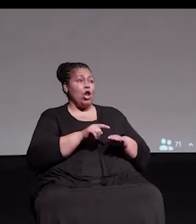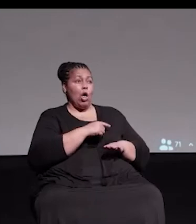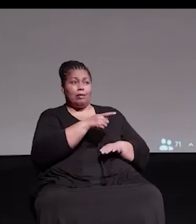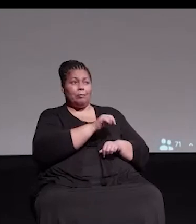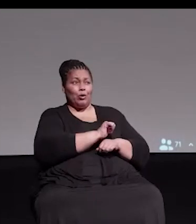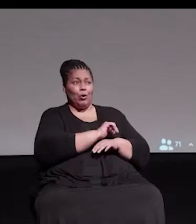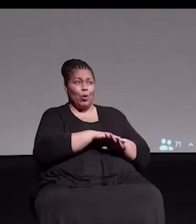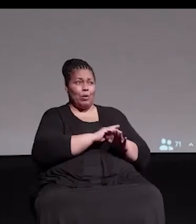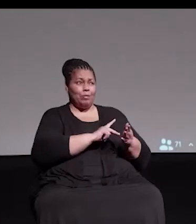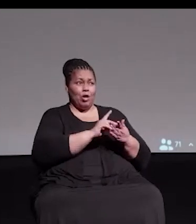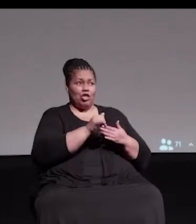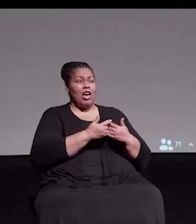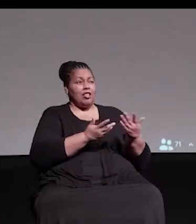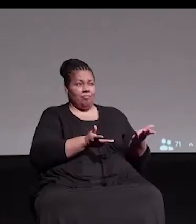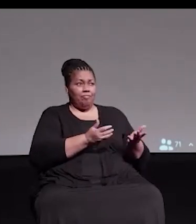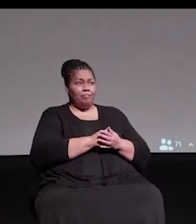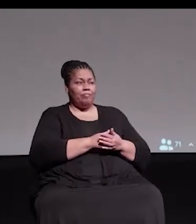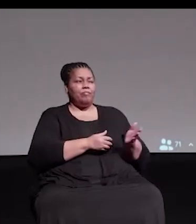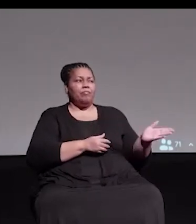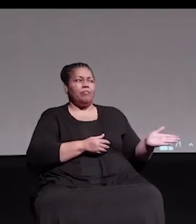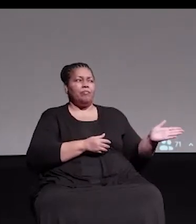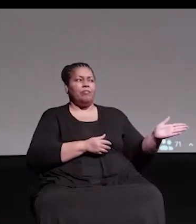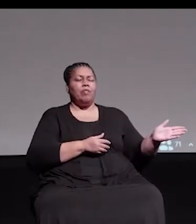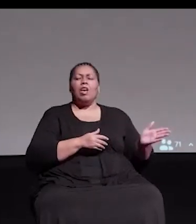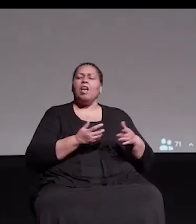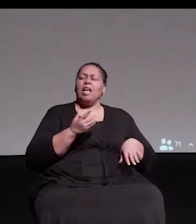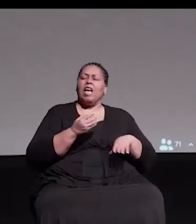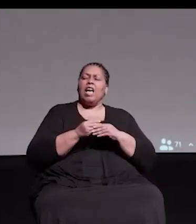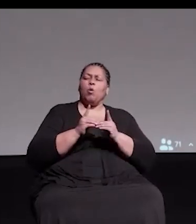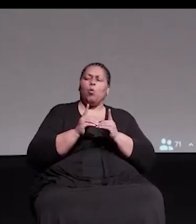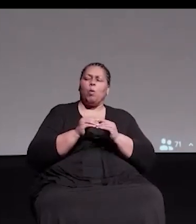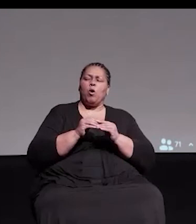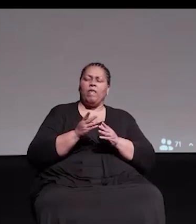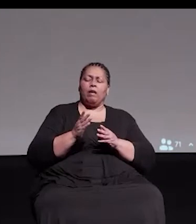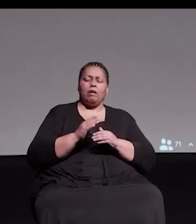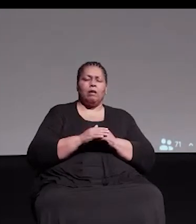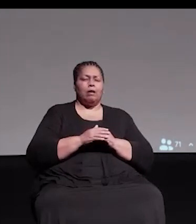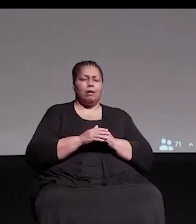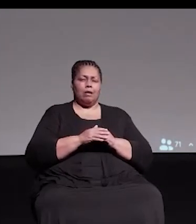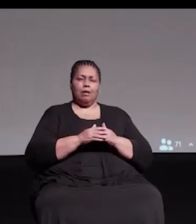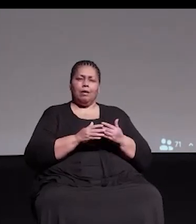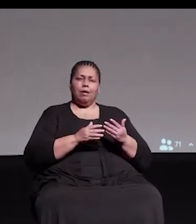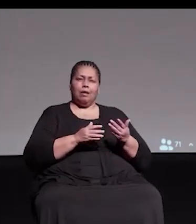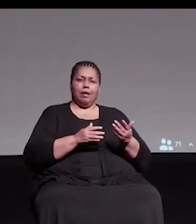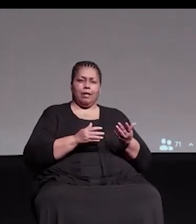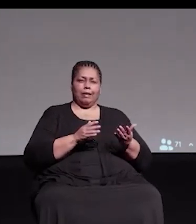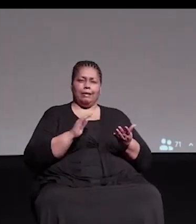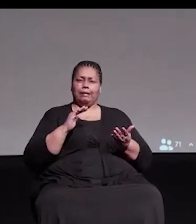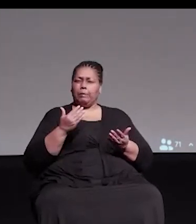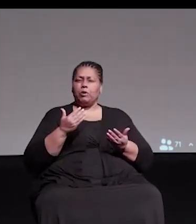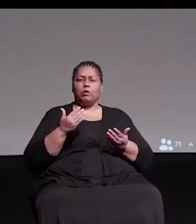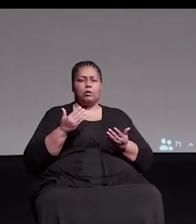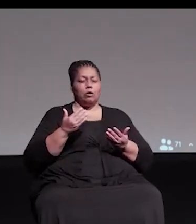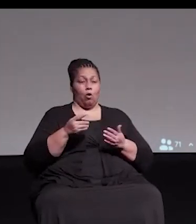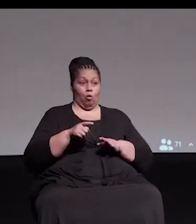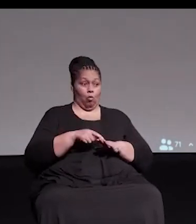it. I have just one more thing also, is that it seems like